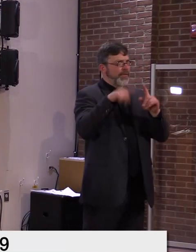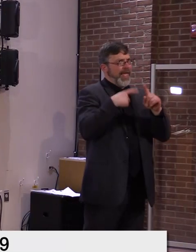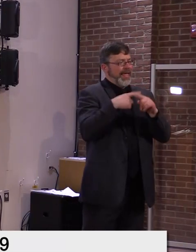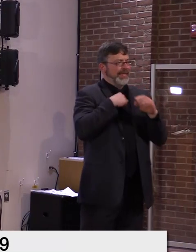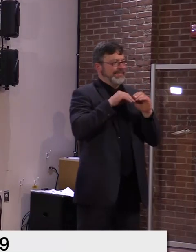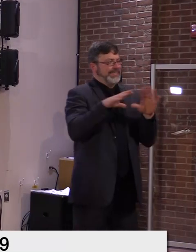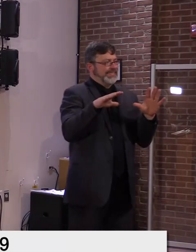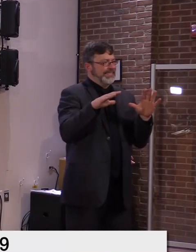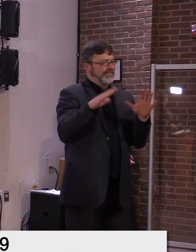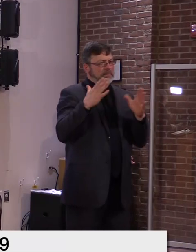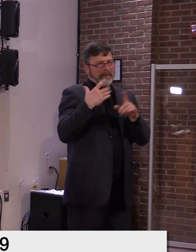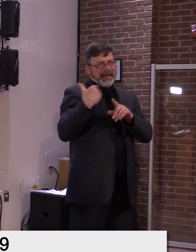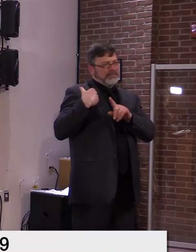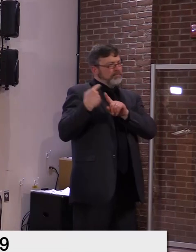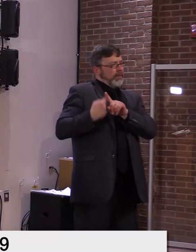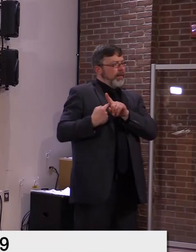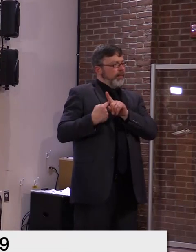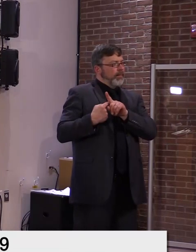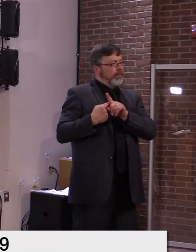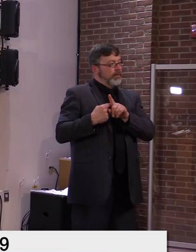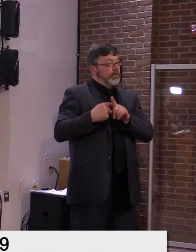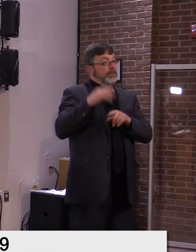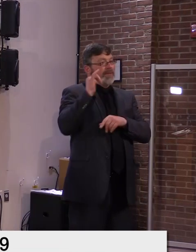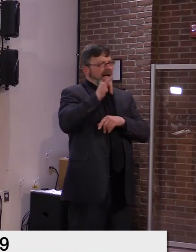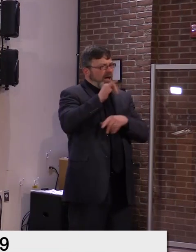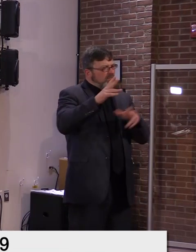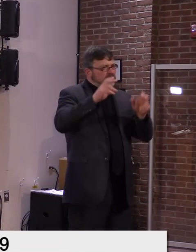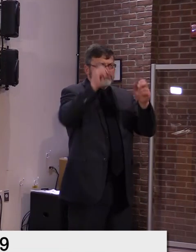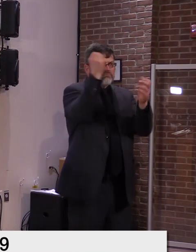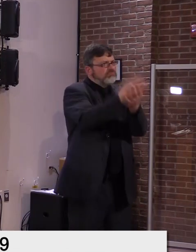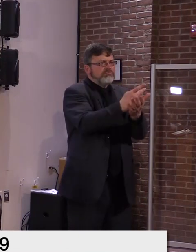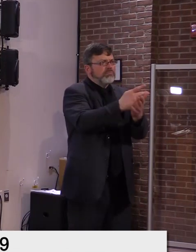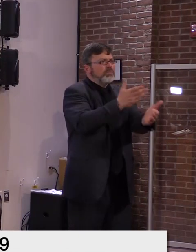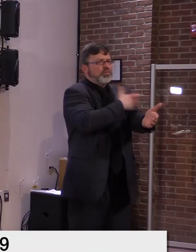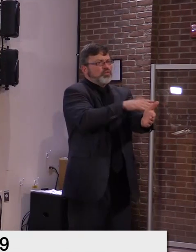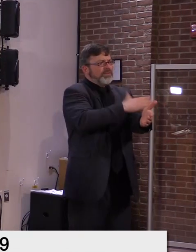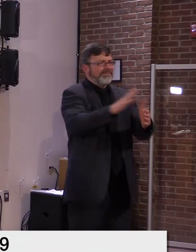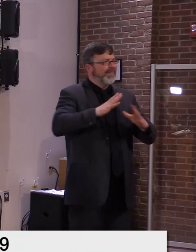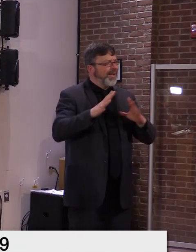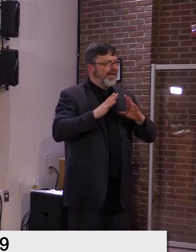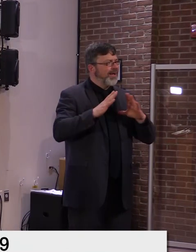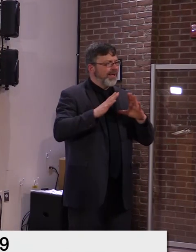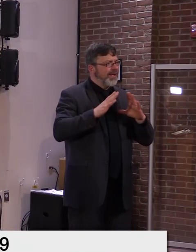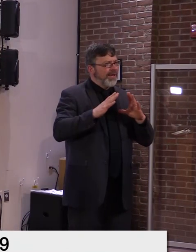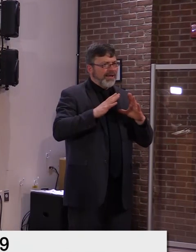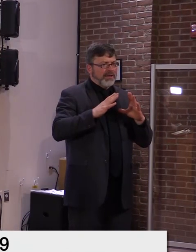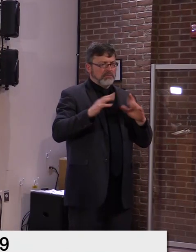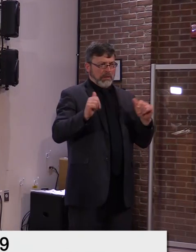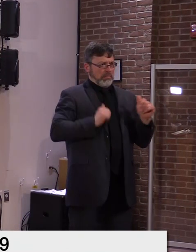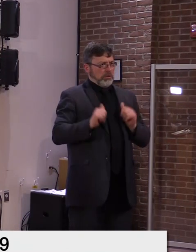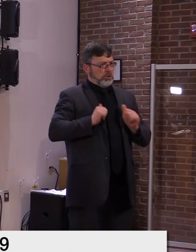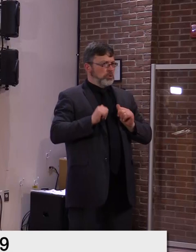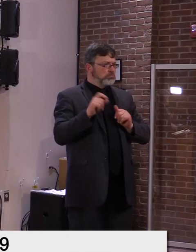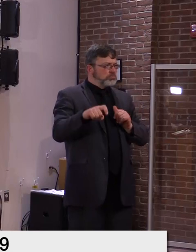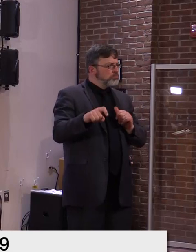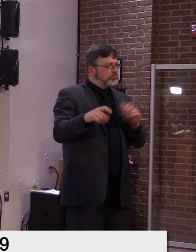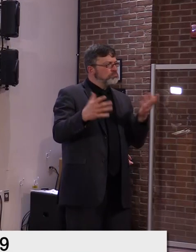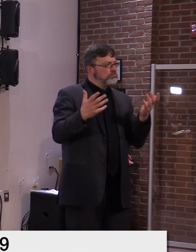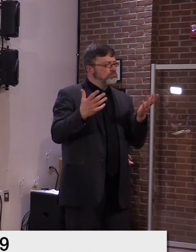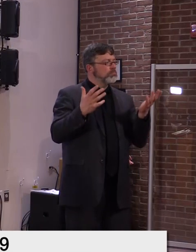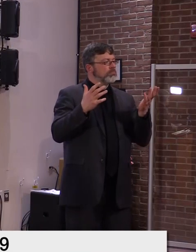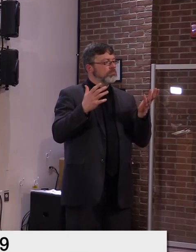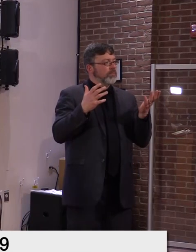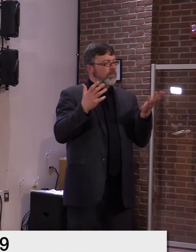that allows music to be happening. So that is really important to highlight again, that students are